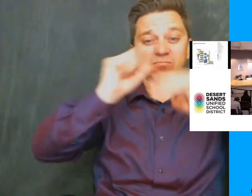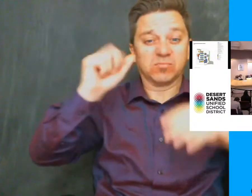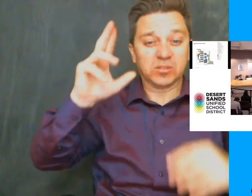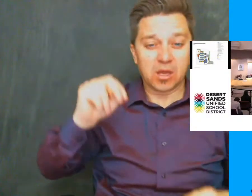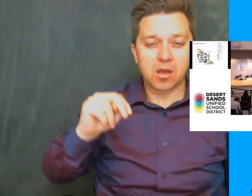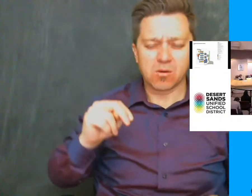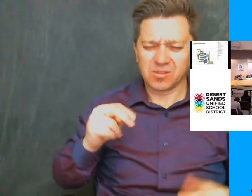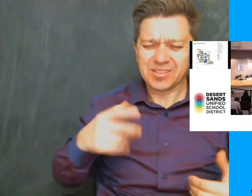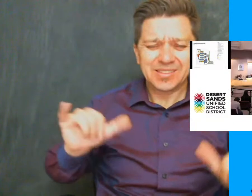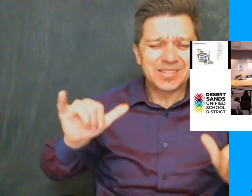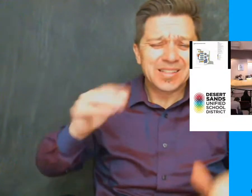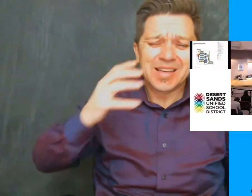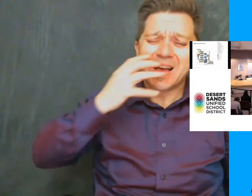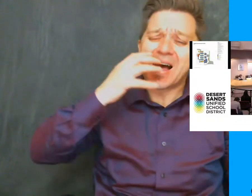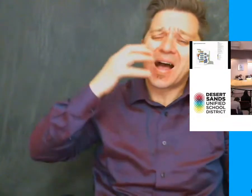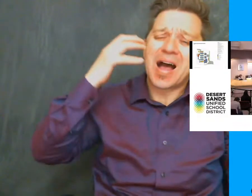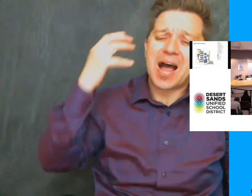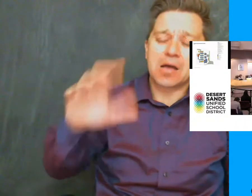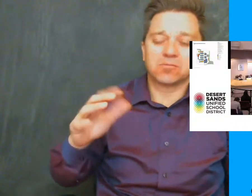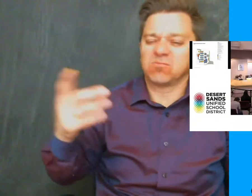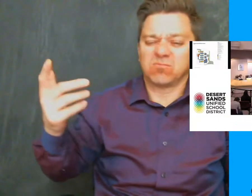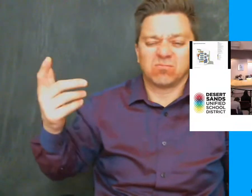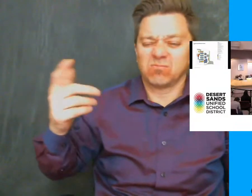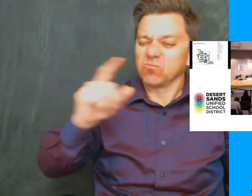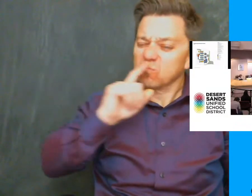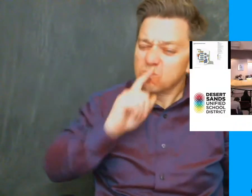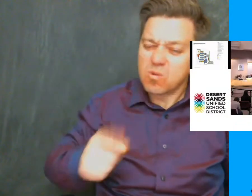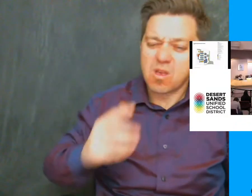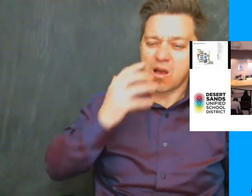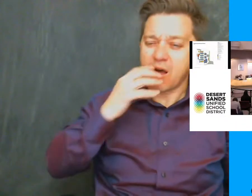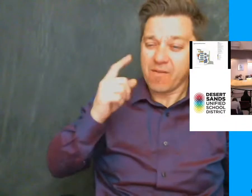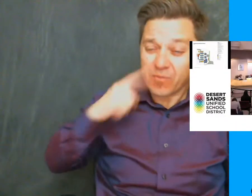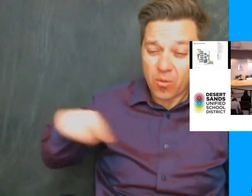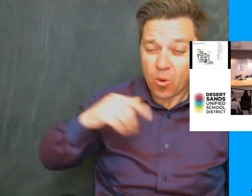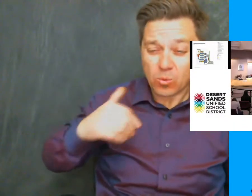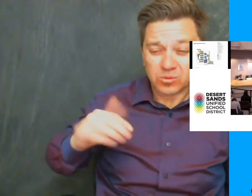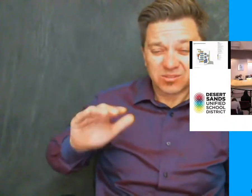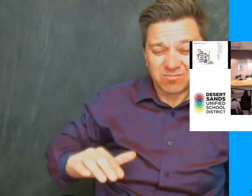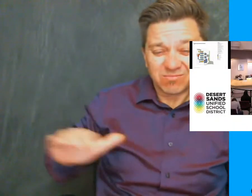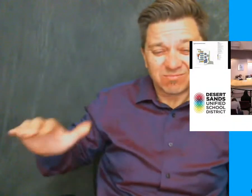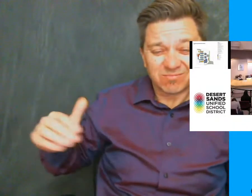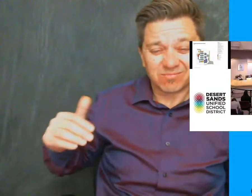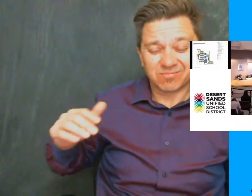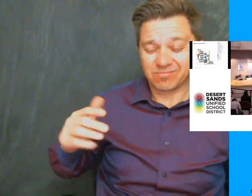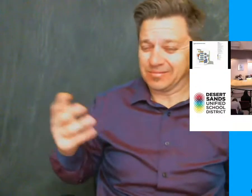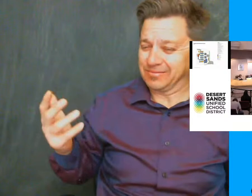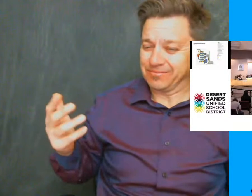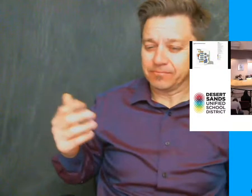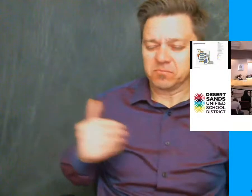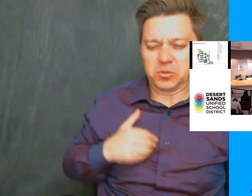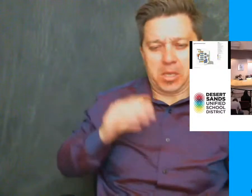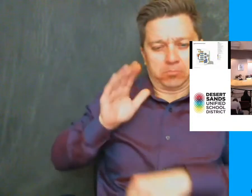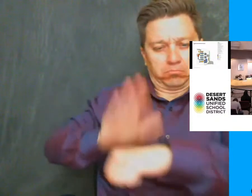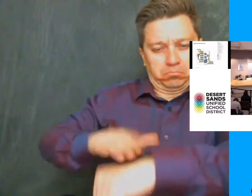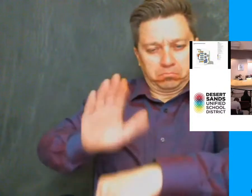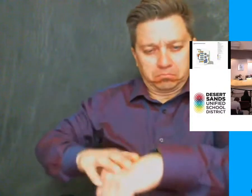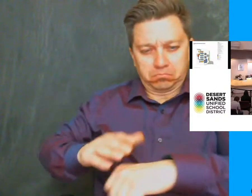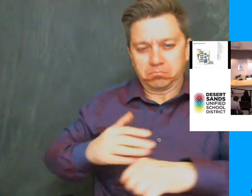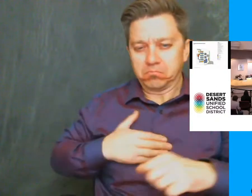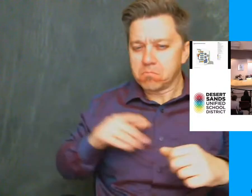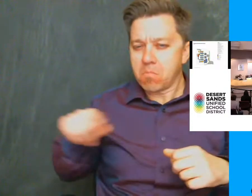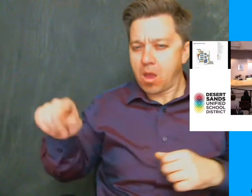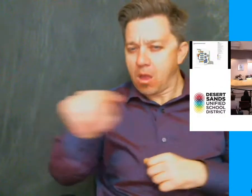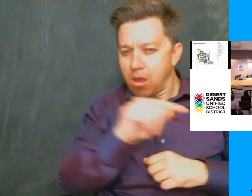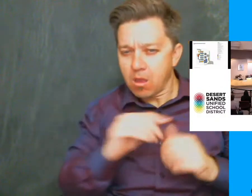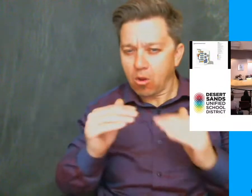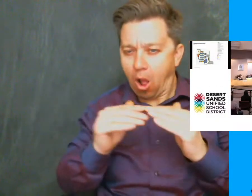it's hot. It's really, really hot for those little ones. So I would caution my colleagues